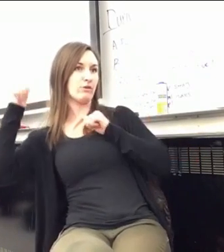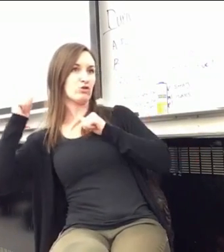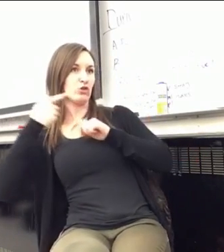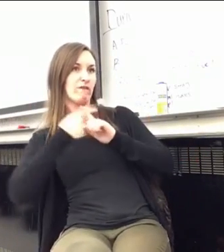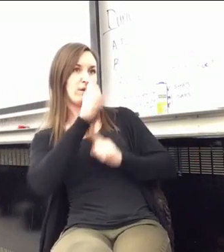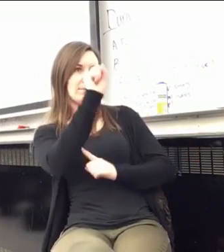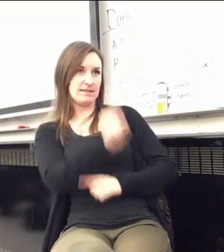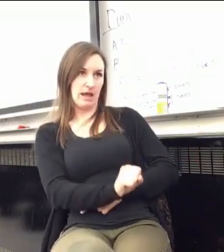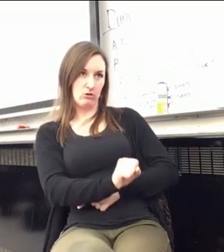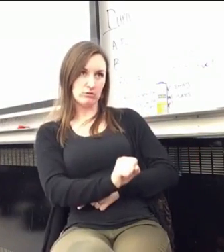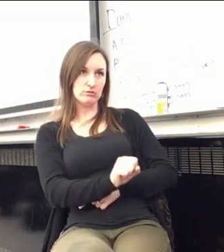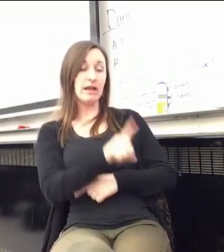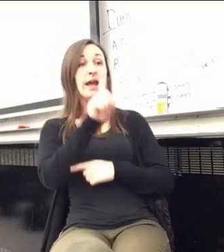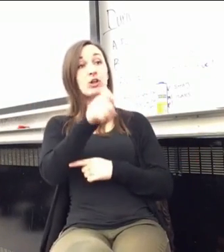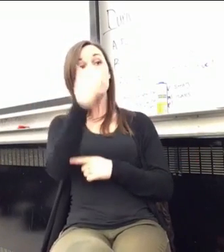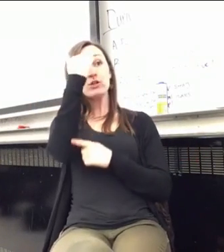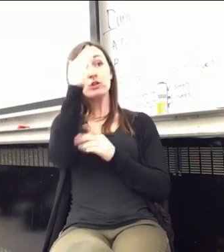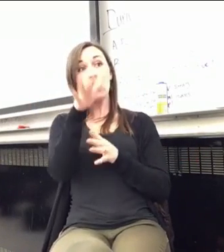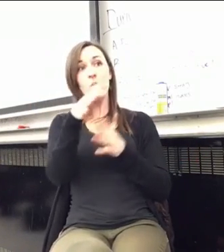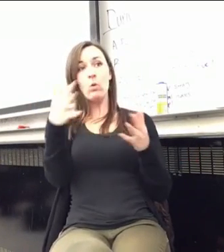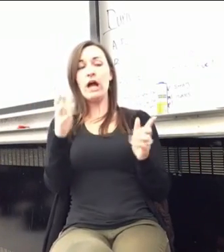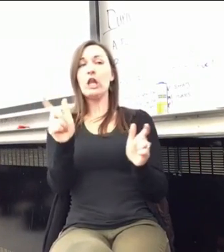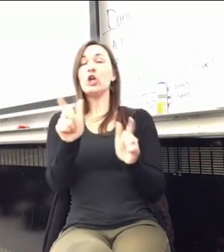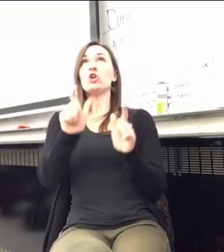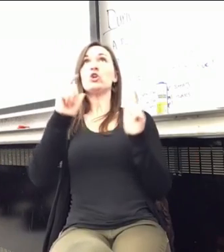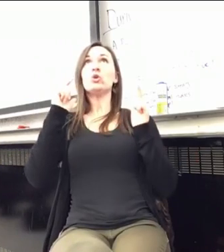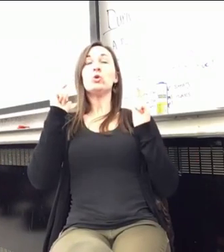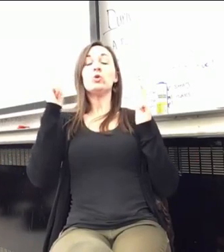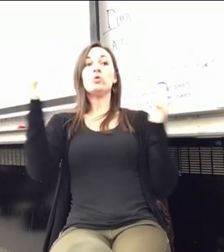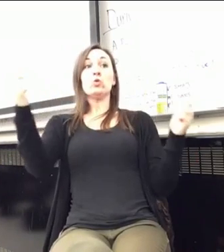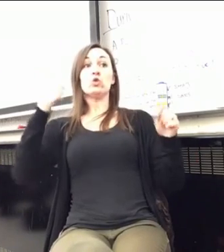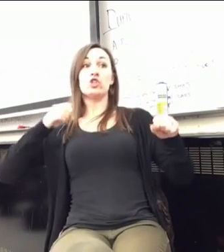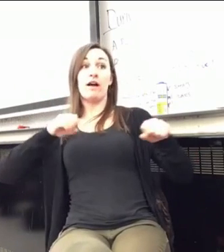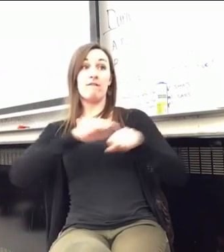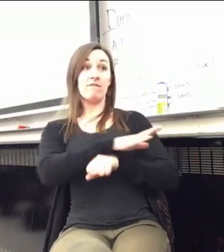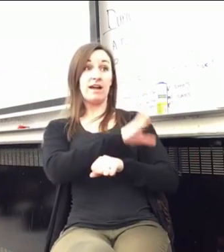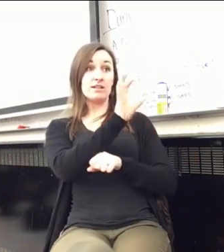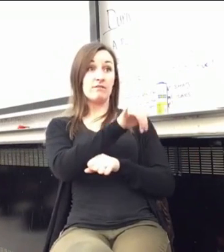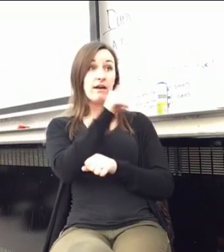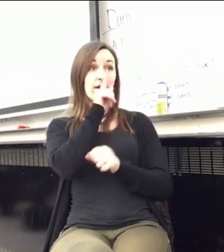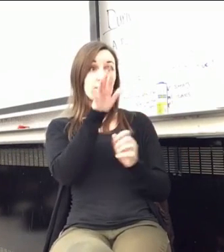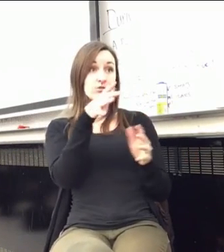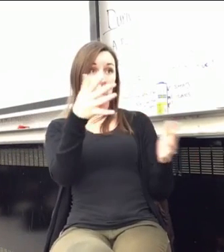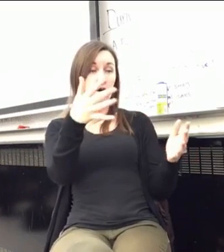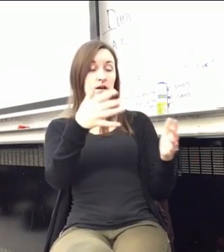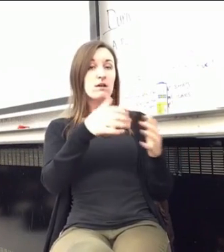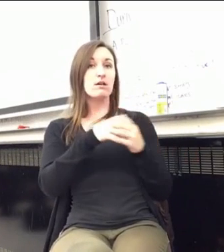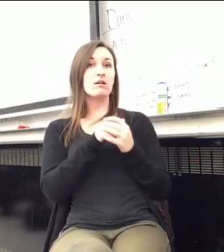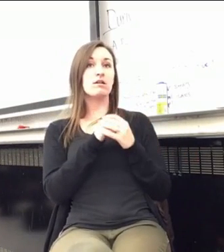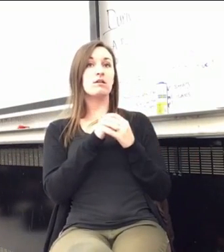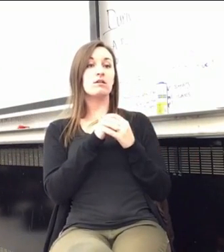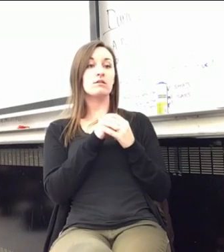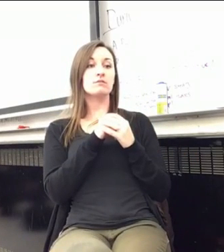And what you need to know is the massive effect of this is going to be